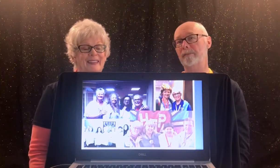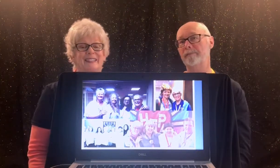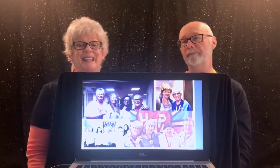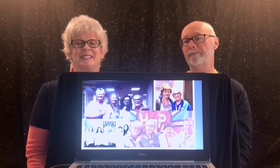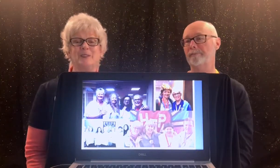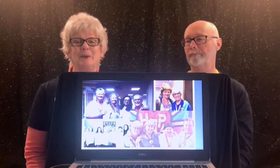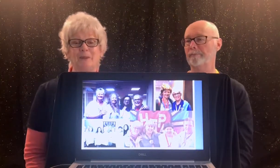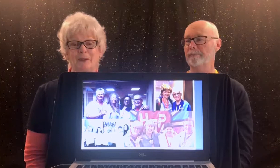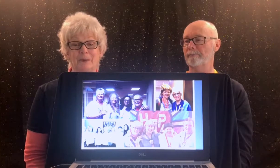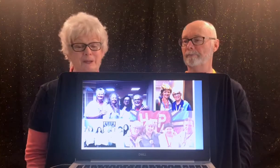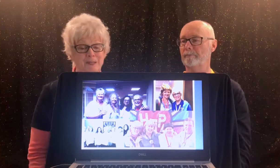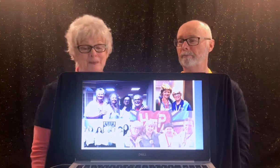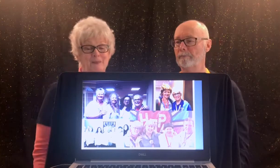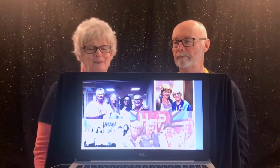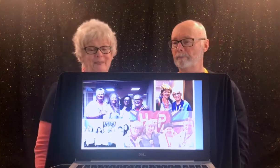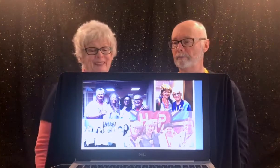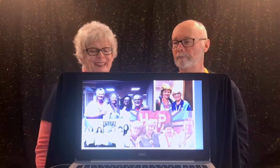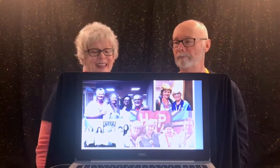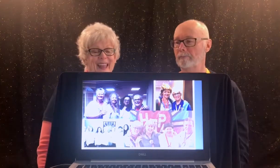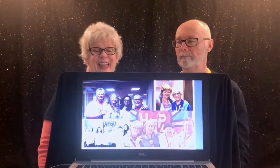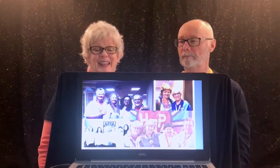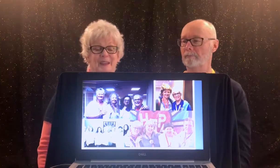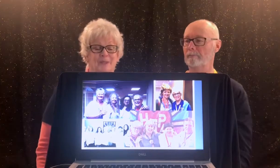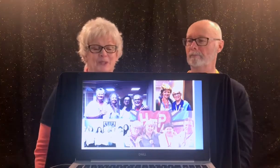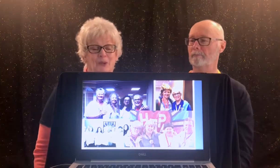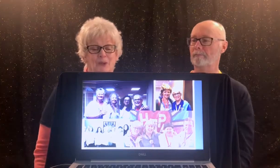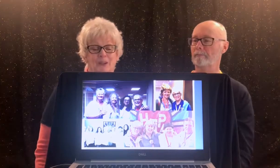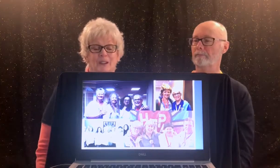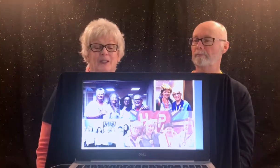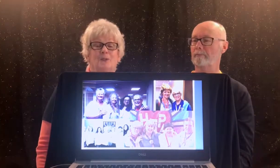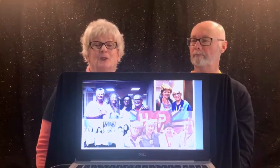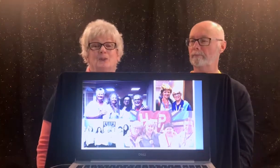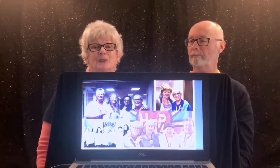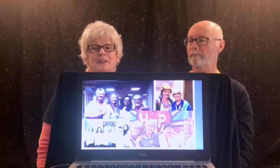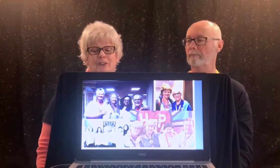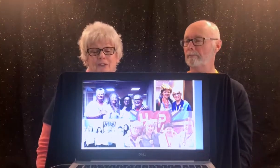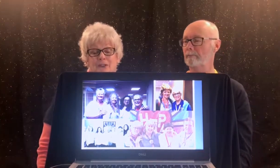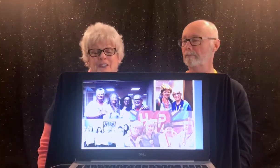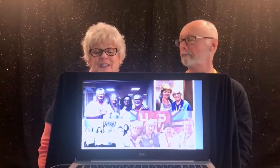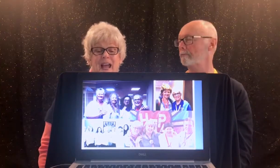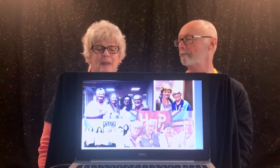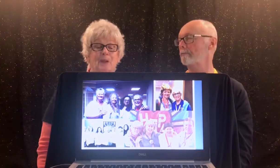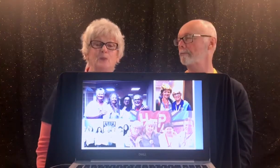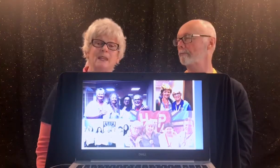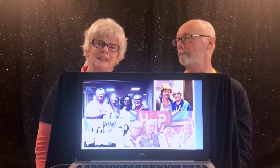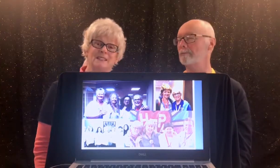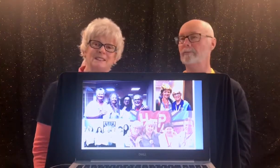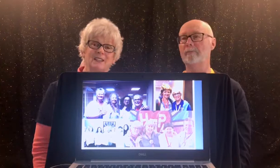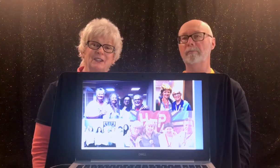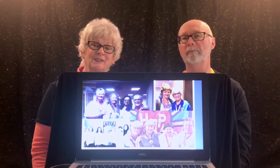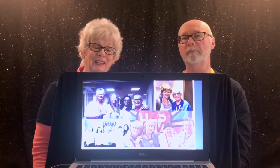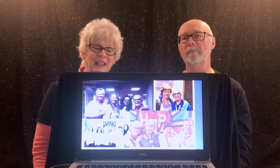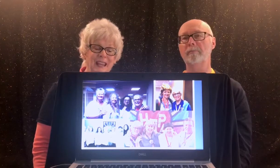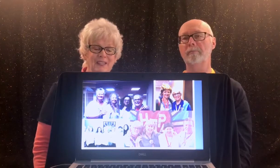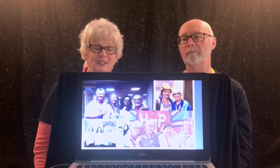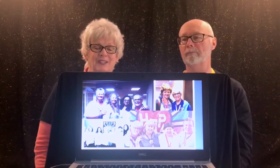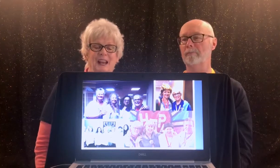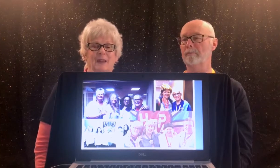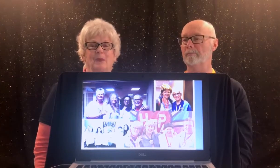Is that you up there, Marilyn? And number 2, we're grateful for this time that we consider vacation time with